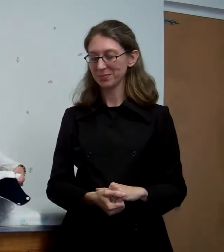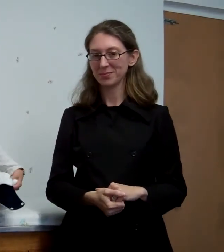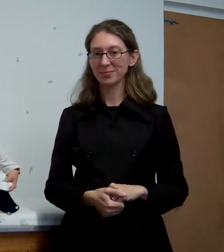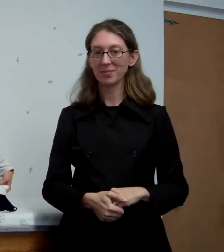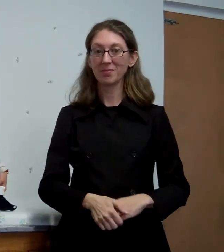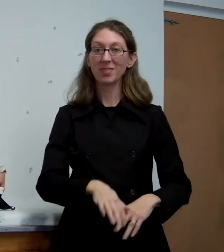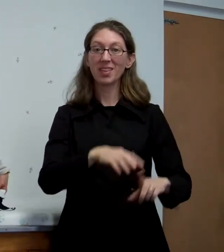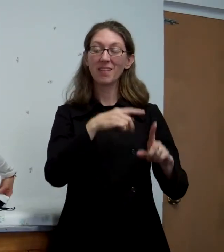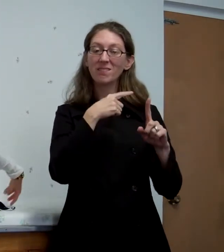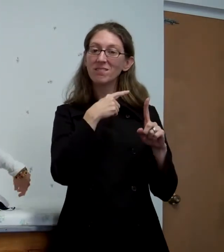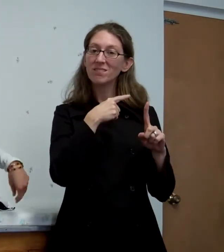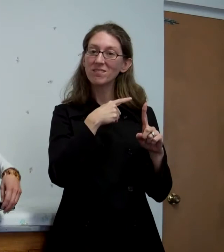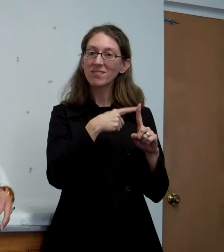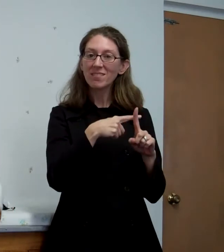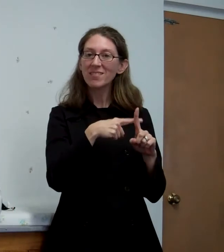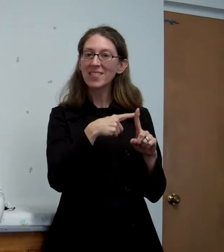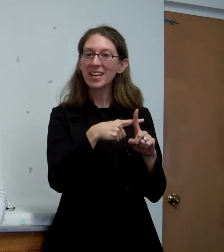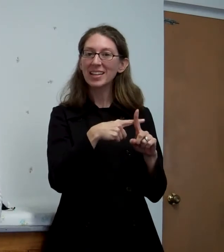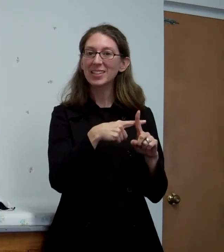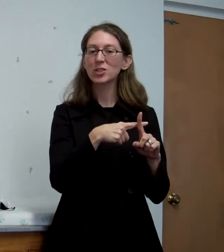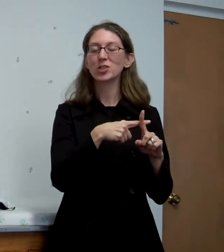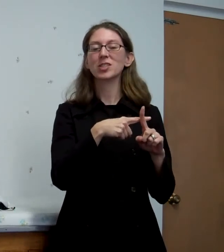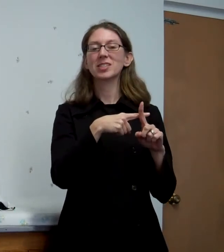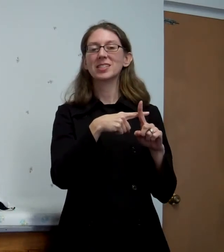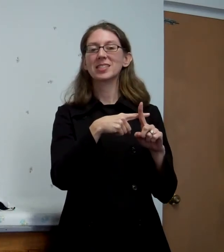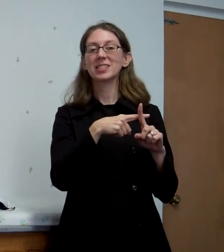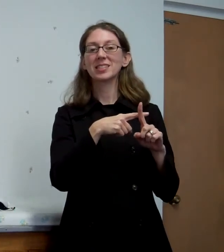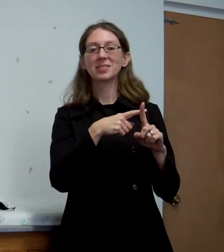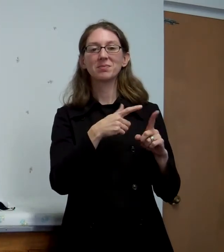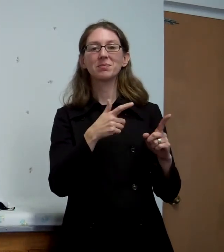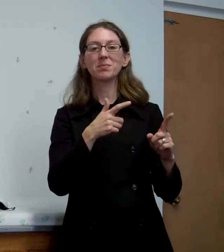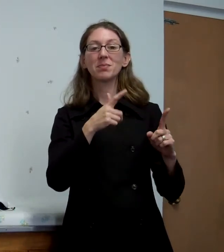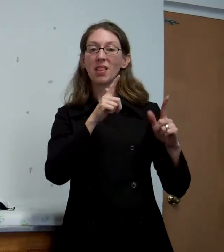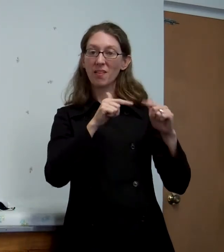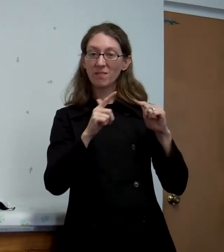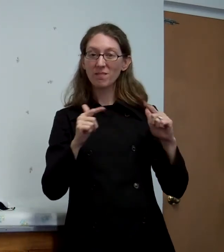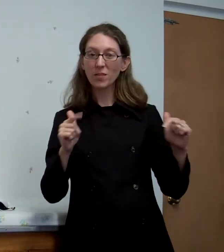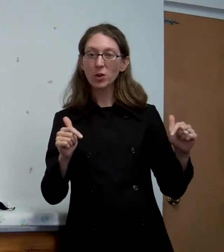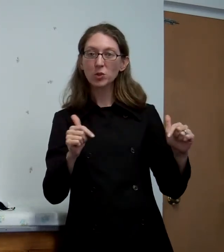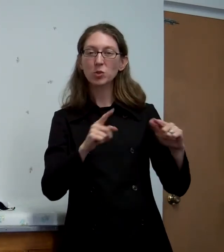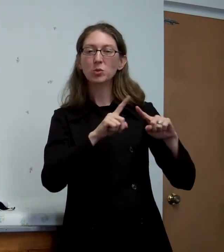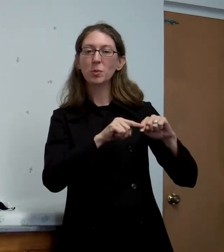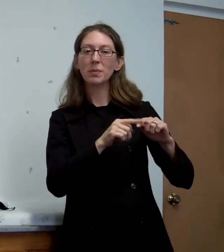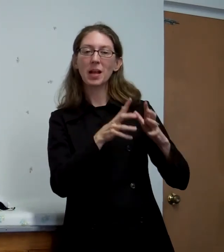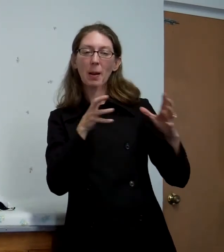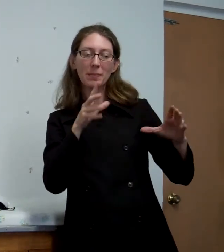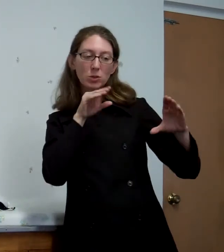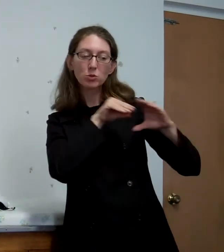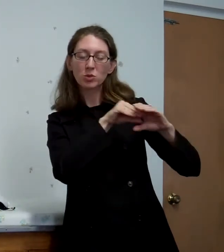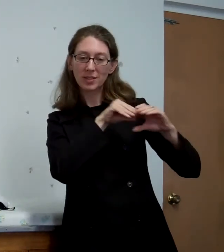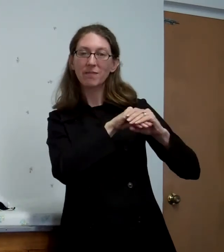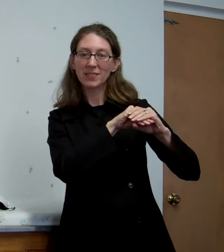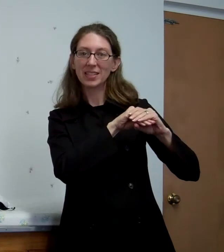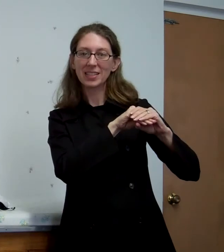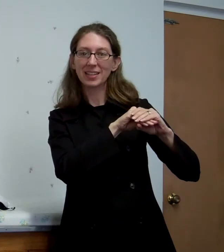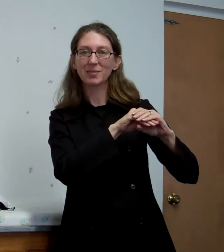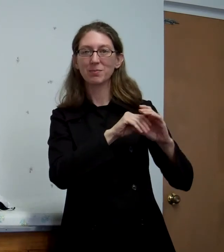The advantages of pocket diapers are that they are versatile depending on how you stuff them,